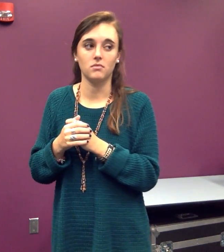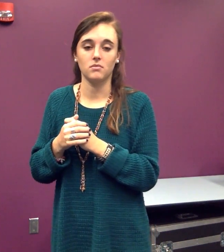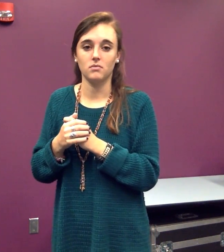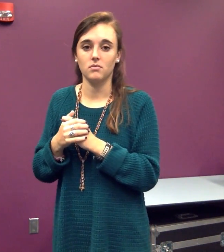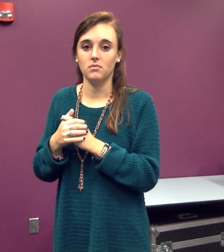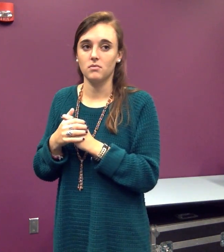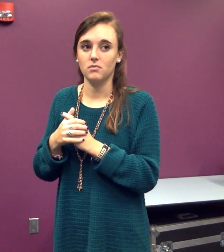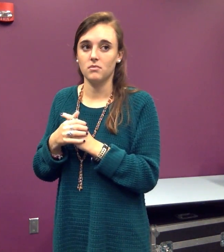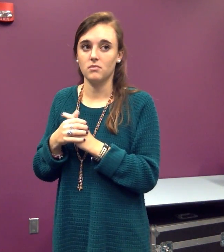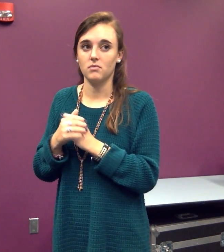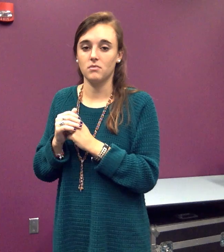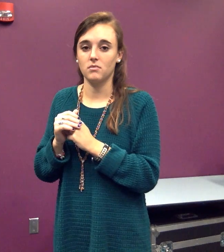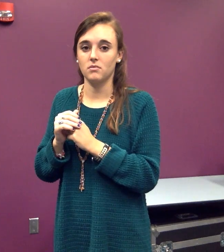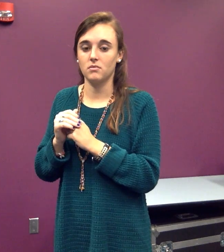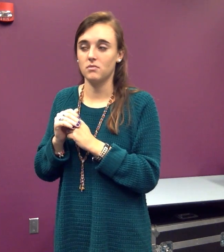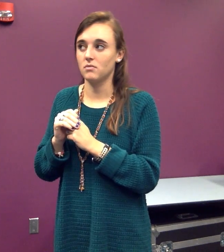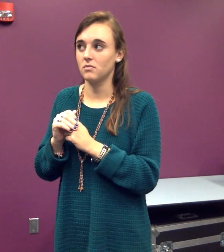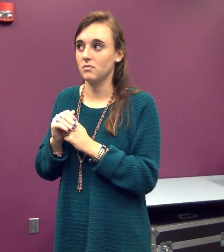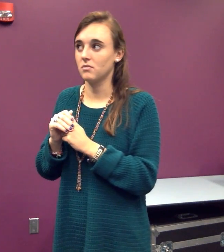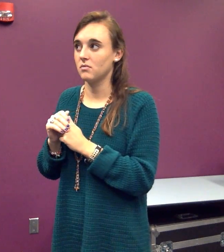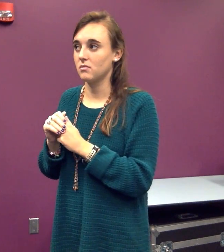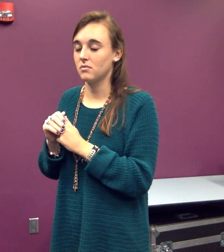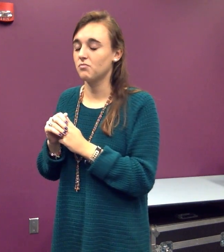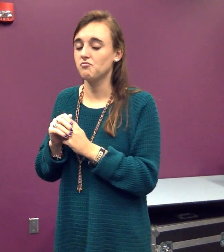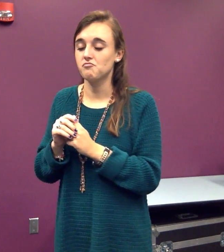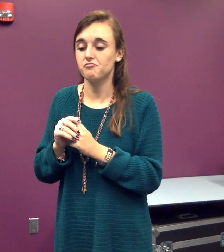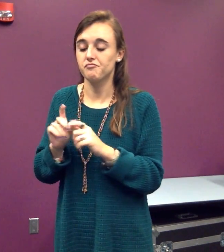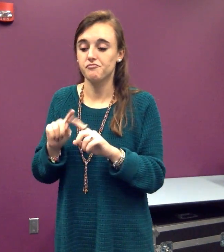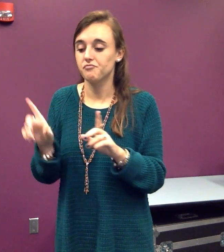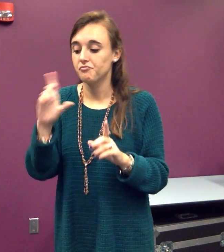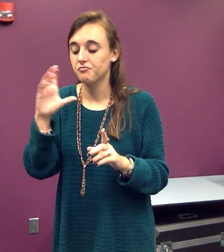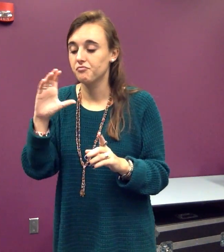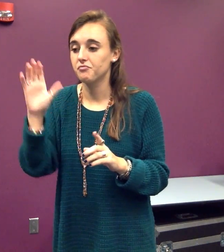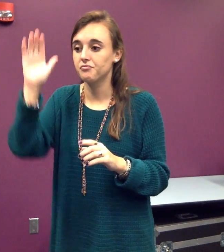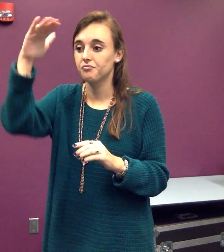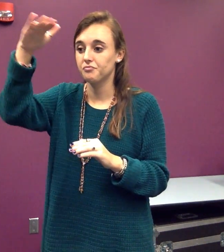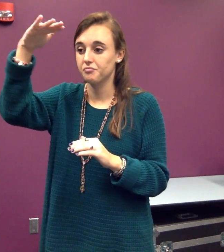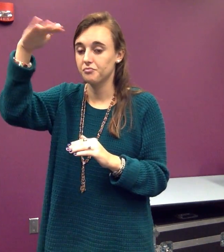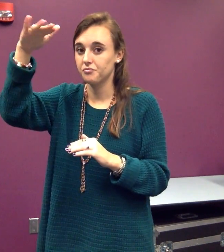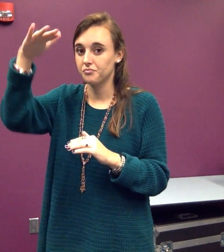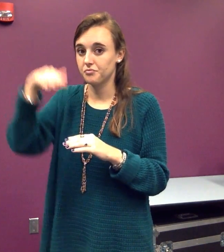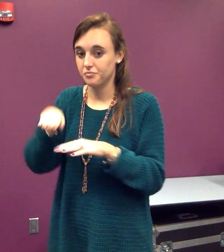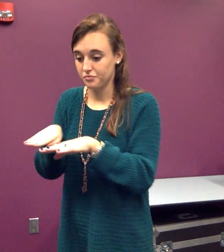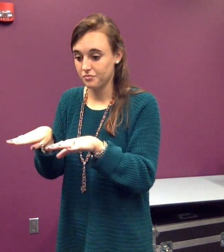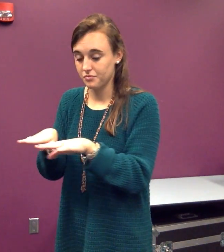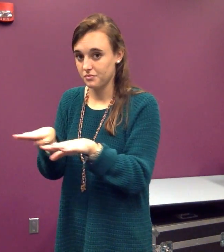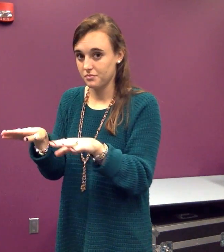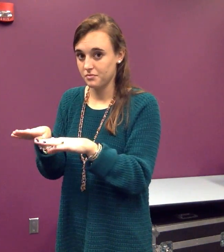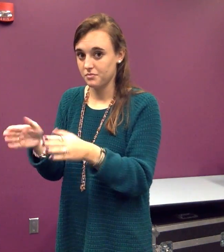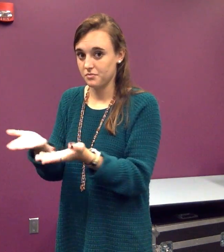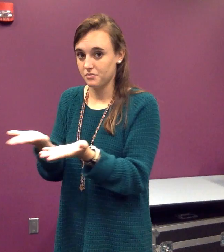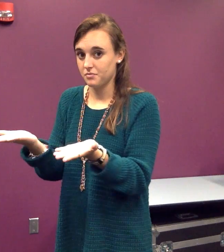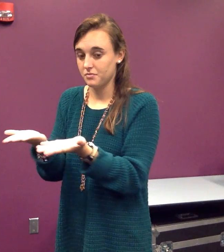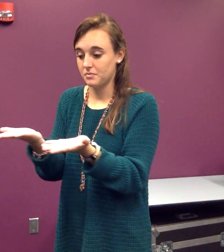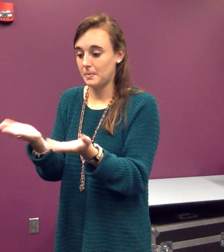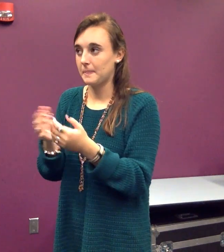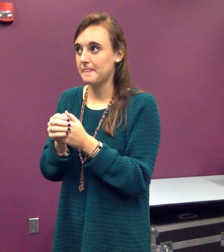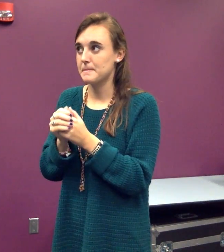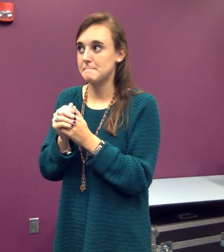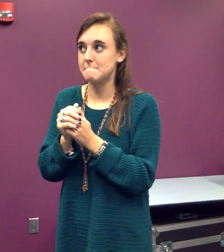depth, you're not going to look for a top or a bottom. It's the only one that people sometimes find confusing to draw because they don't understand why you don't see the